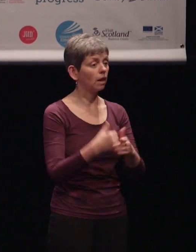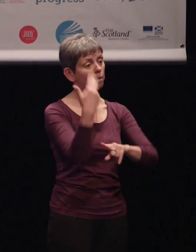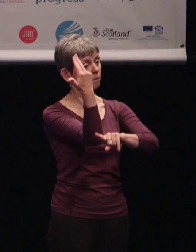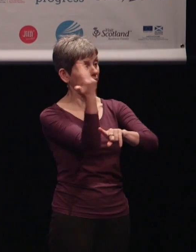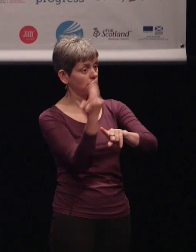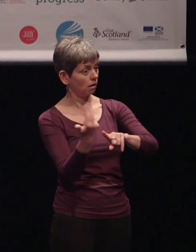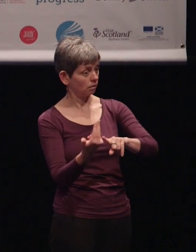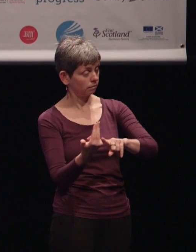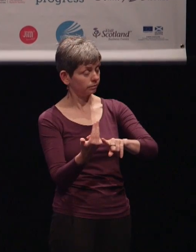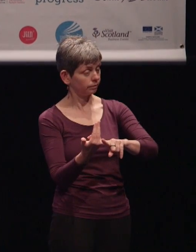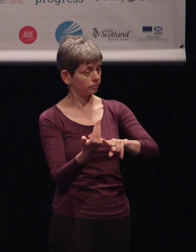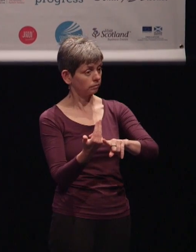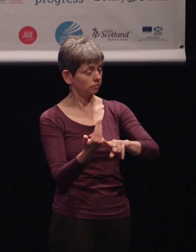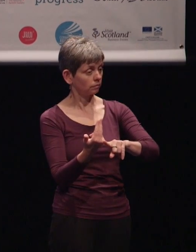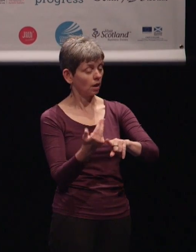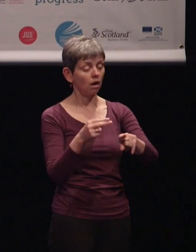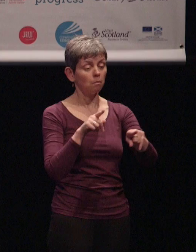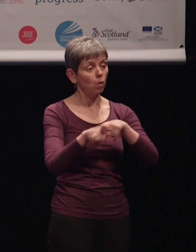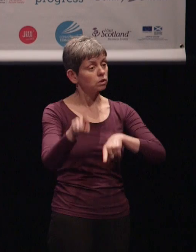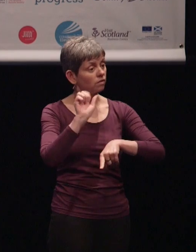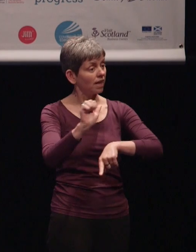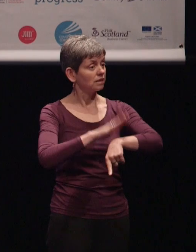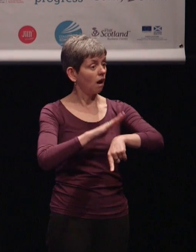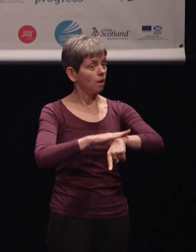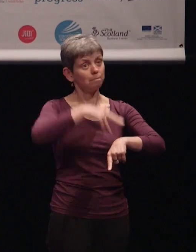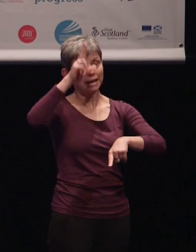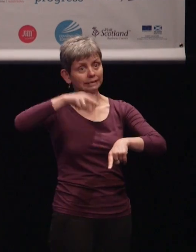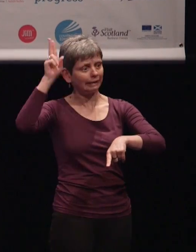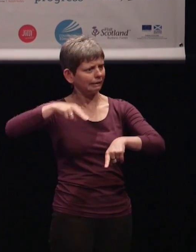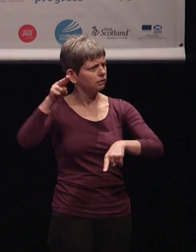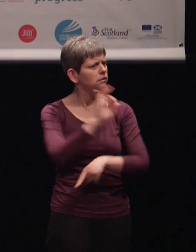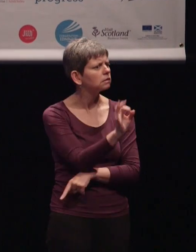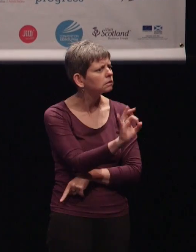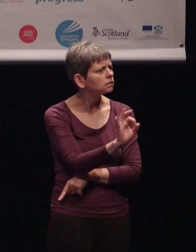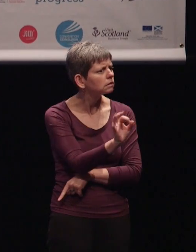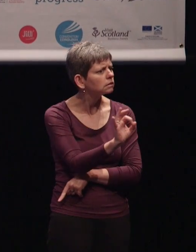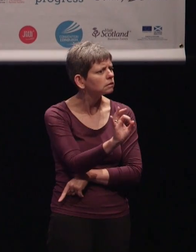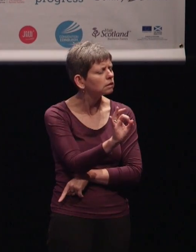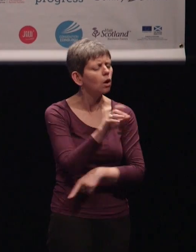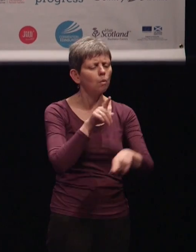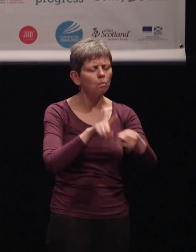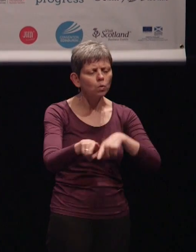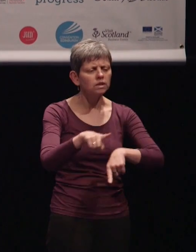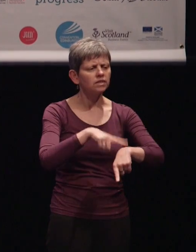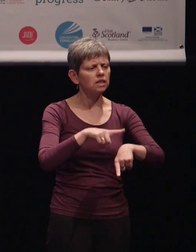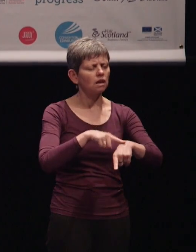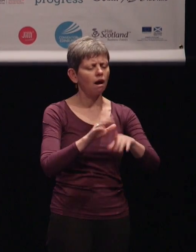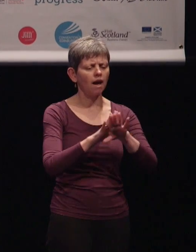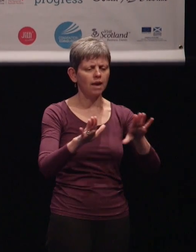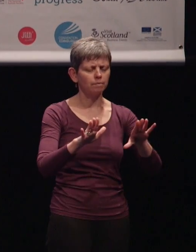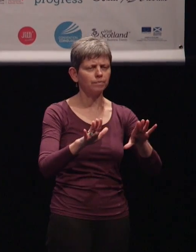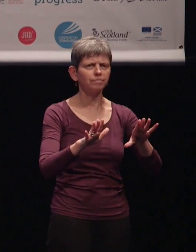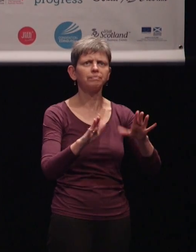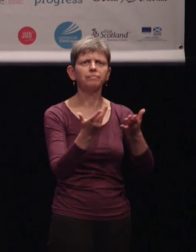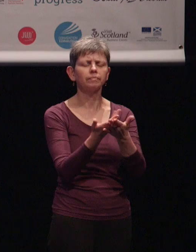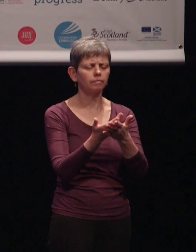probably don't spend even half of their time actually painting. A painter will start by covering the surfaces to